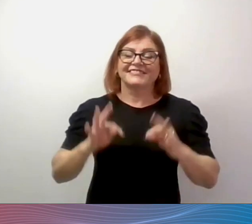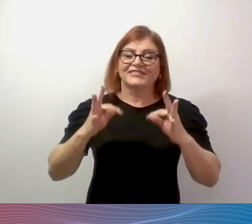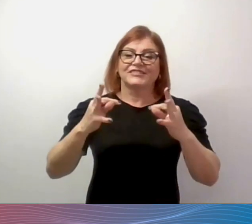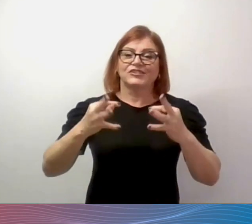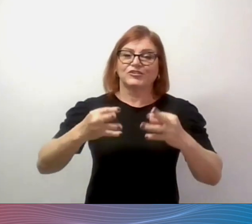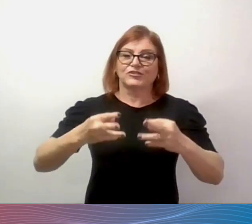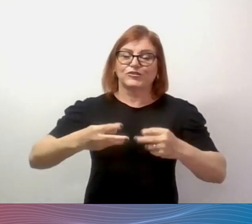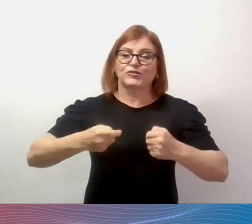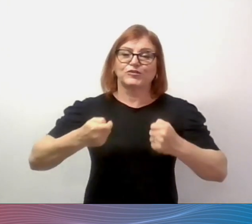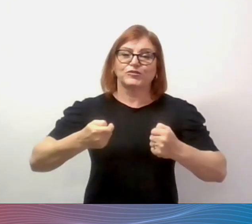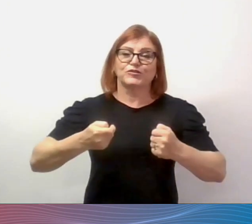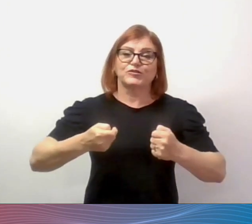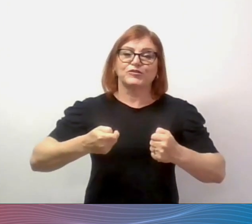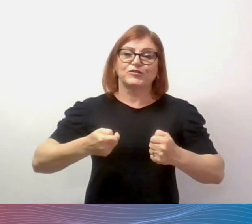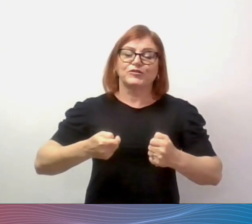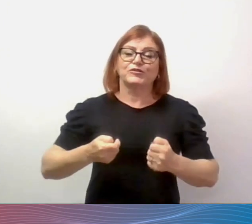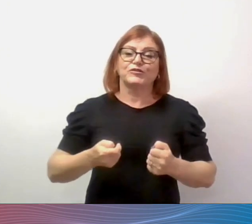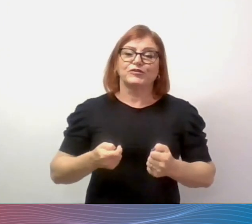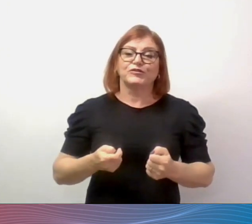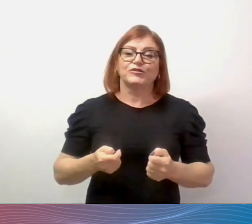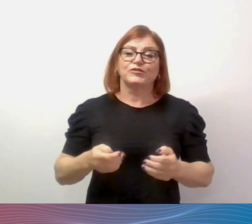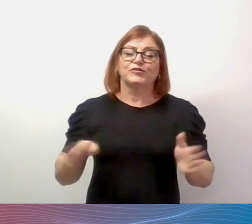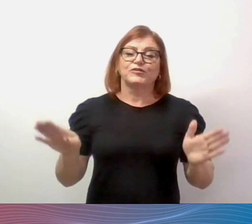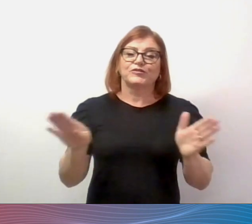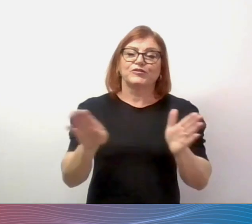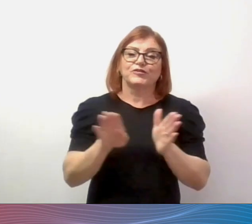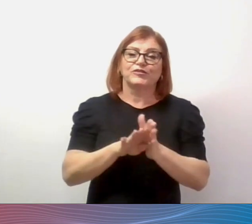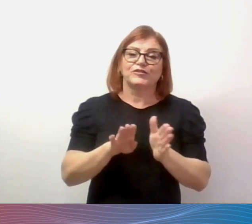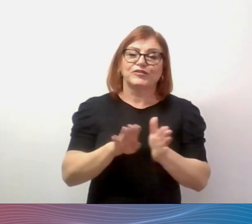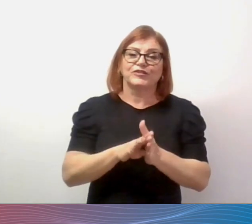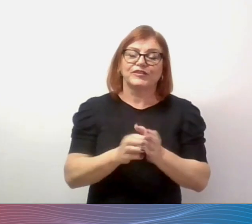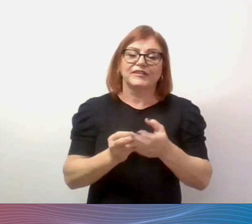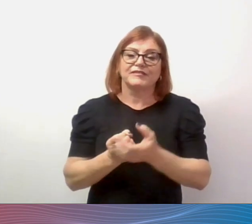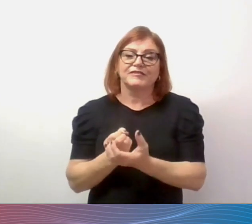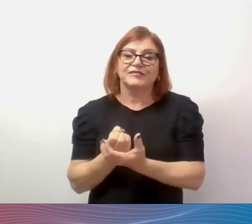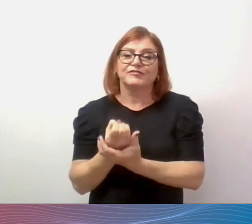pelo fluir da graça. Everything comes through the flow of grace.